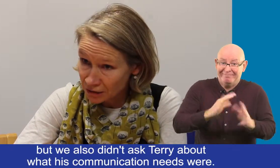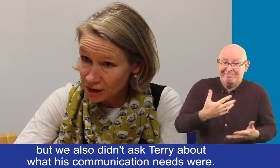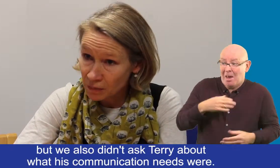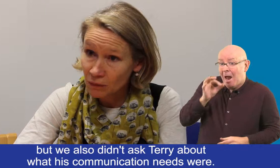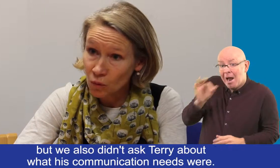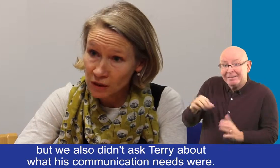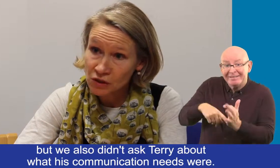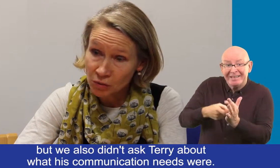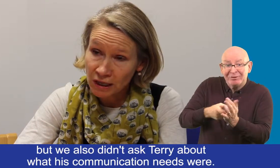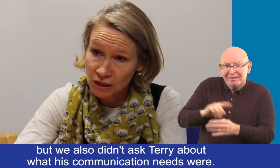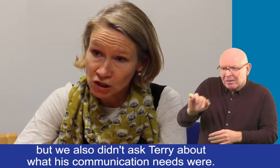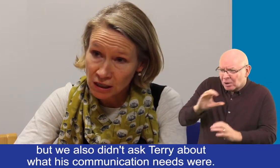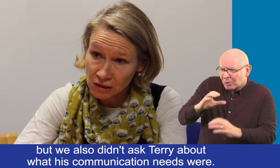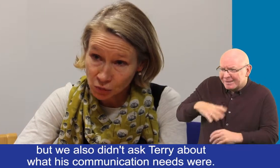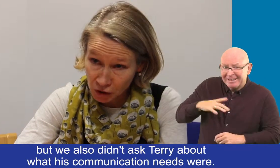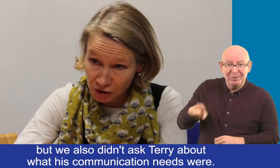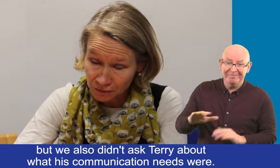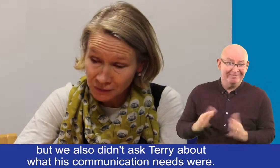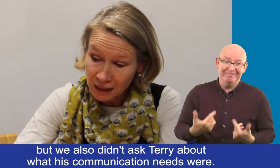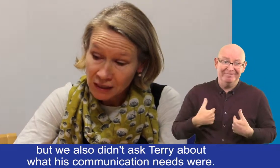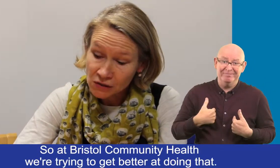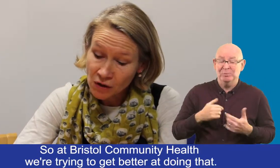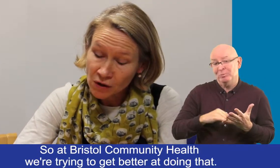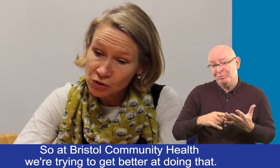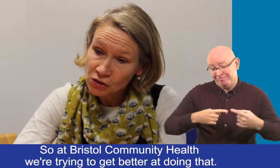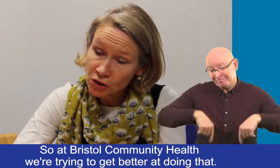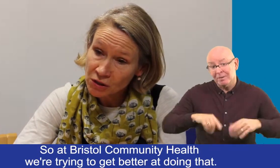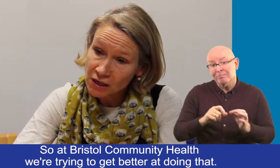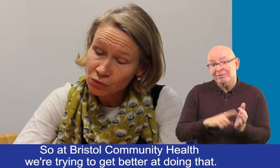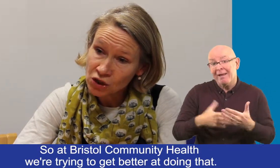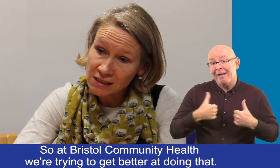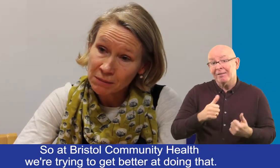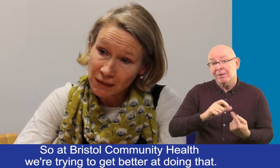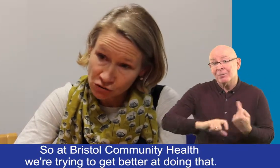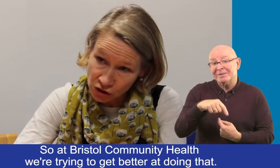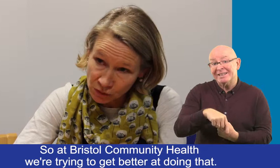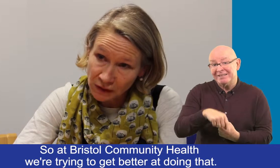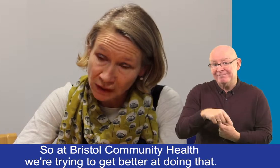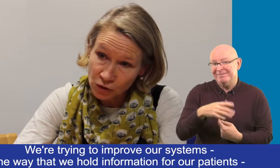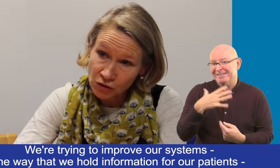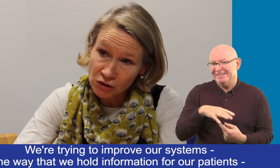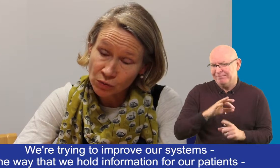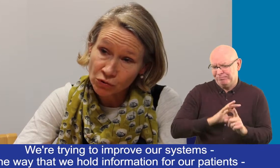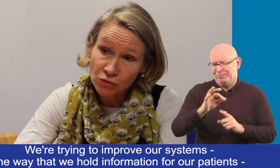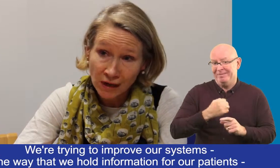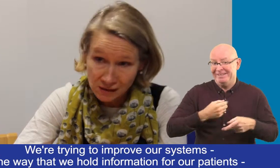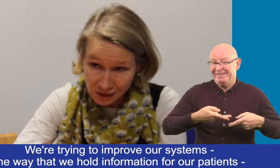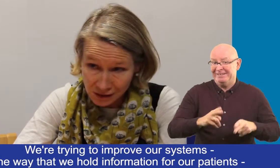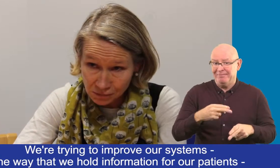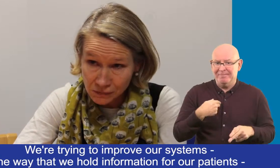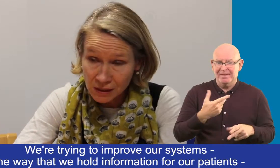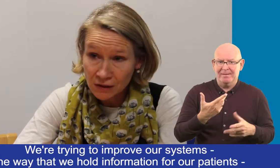ask Terry about what his communication needs were. So at Bristol Community Health, we're trying to get better at doing that. We're trying to improve